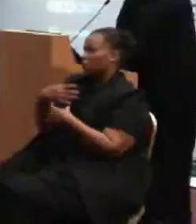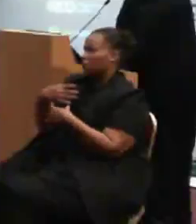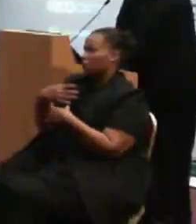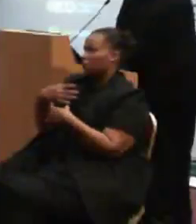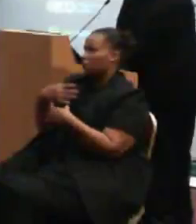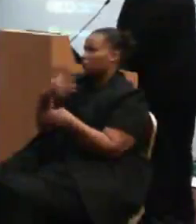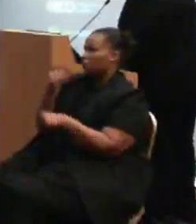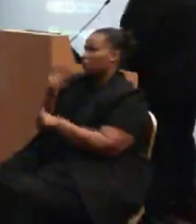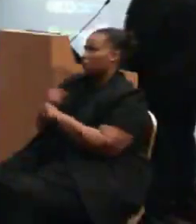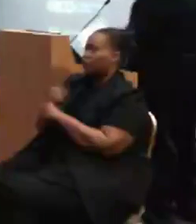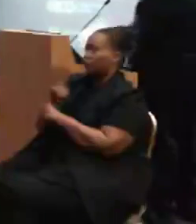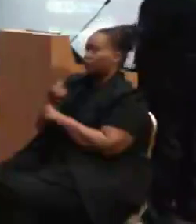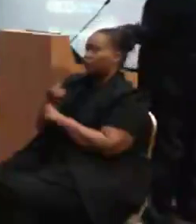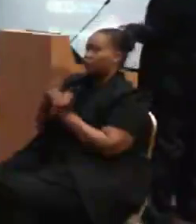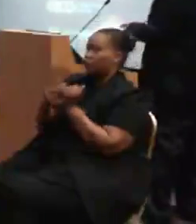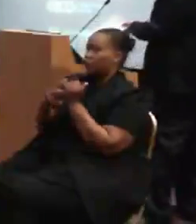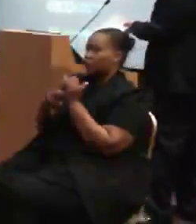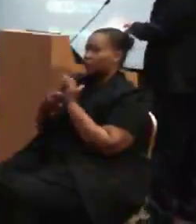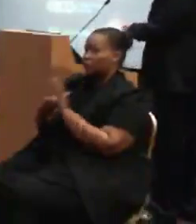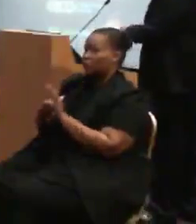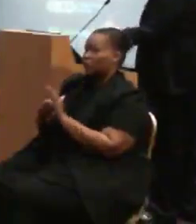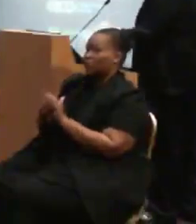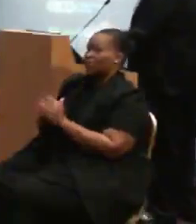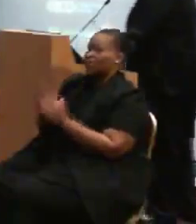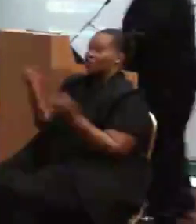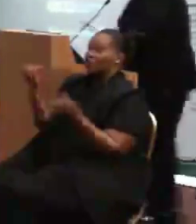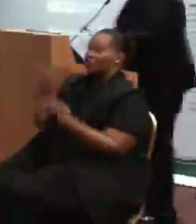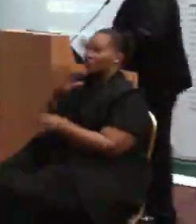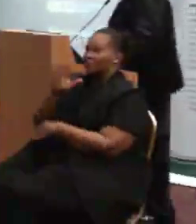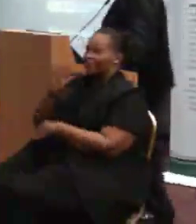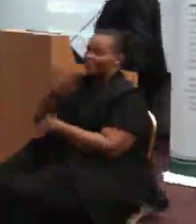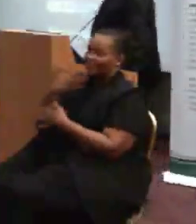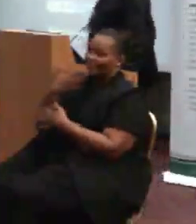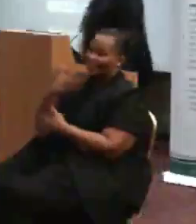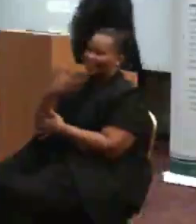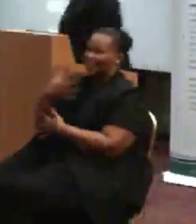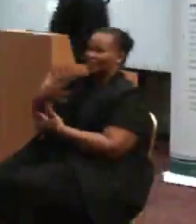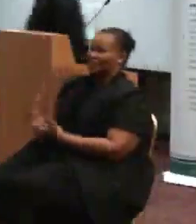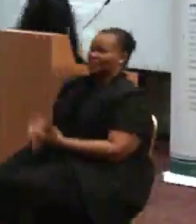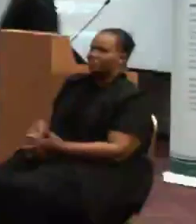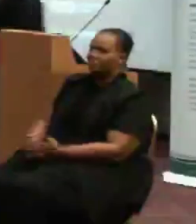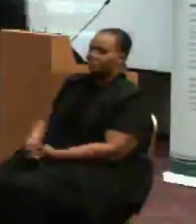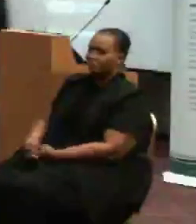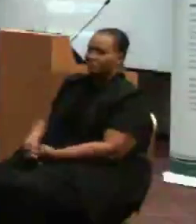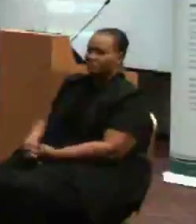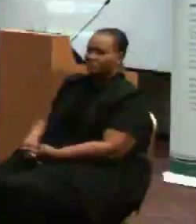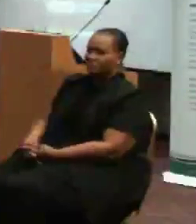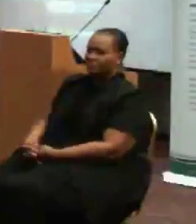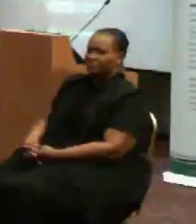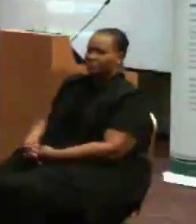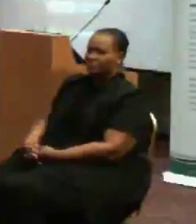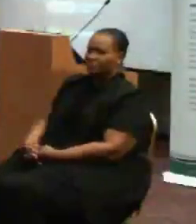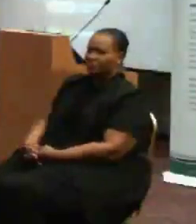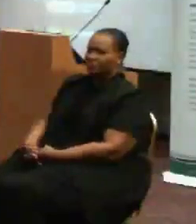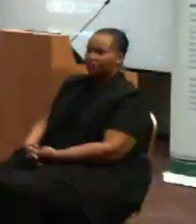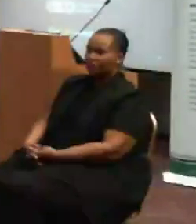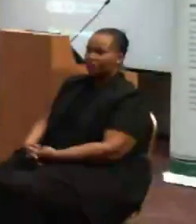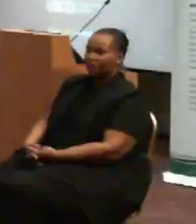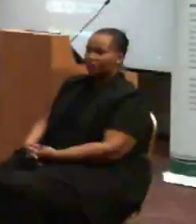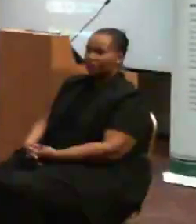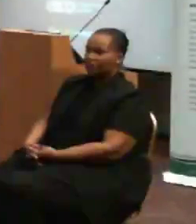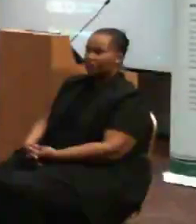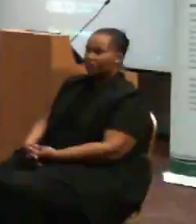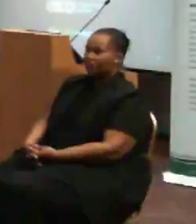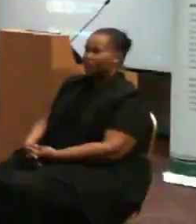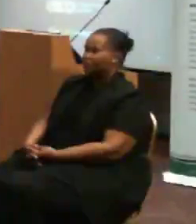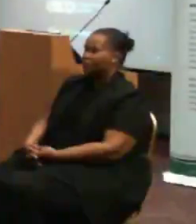in Gauteng. Thank you. Thank you very much. Thank you for your time. All right. Thank you, Mr. Blom. Can we then move